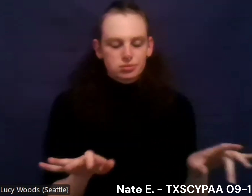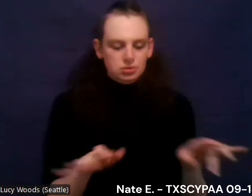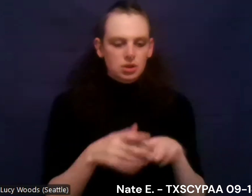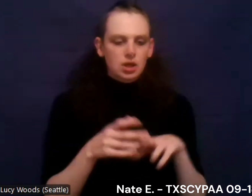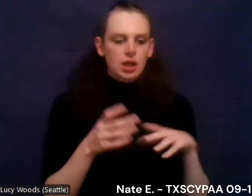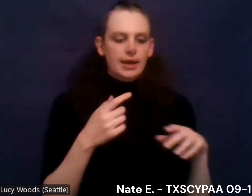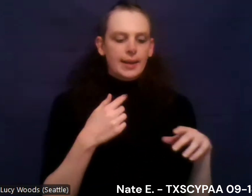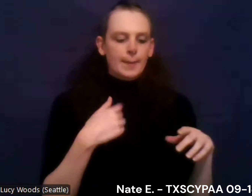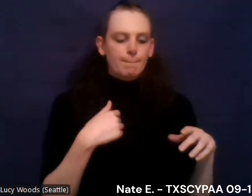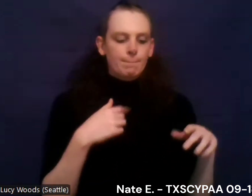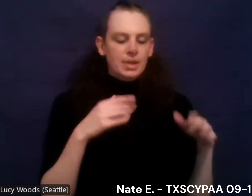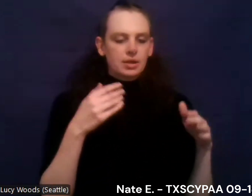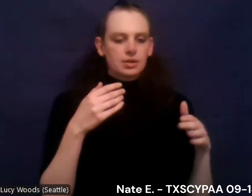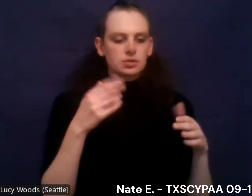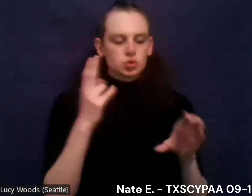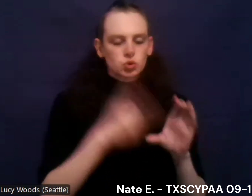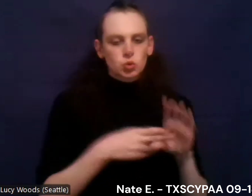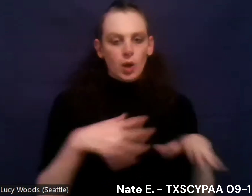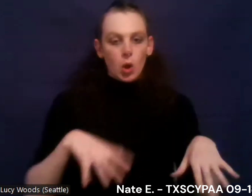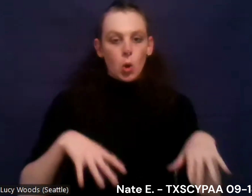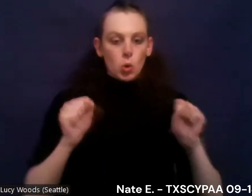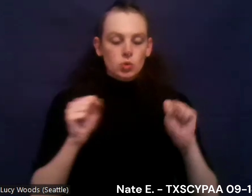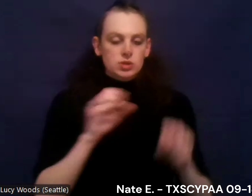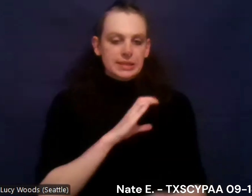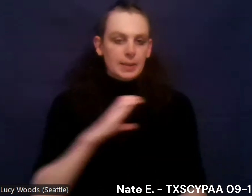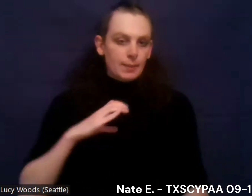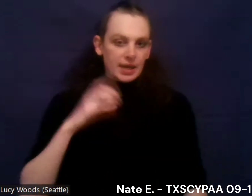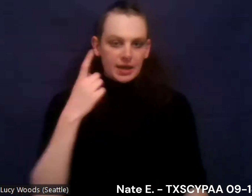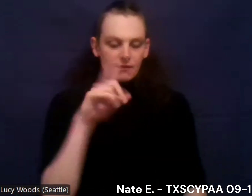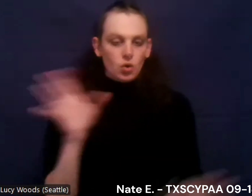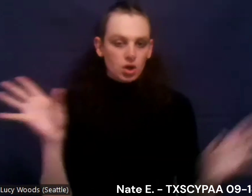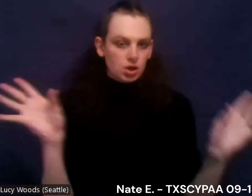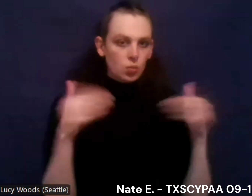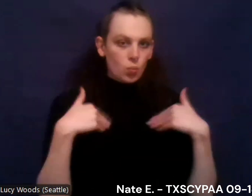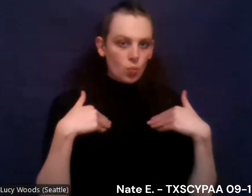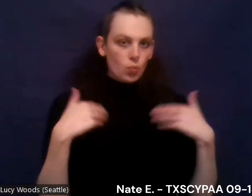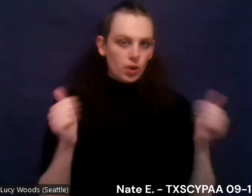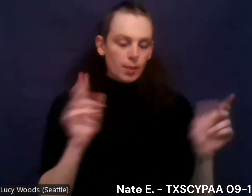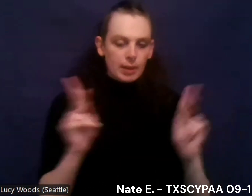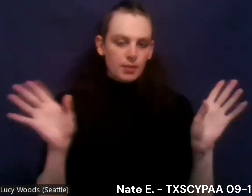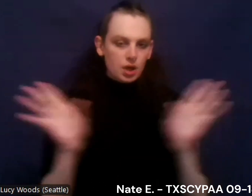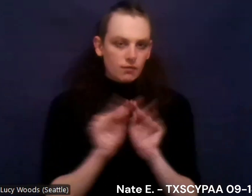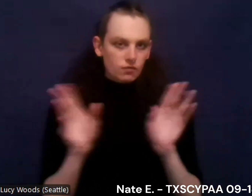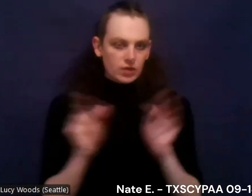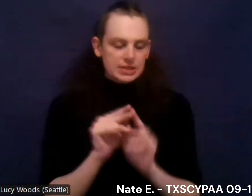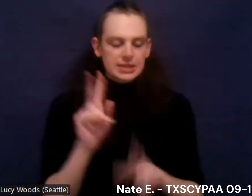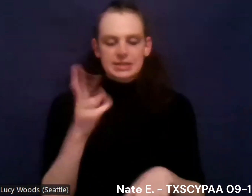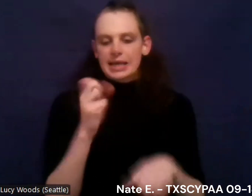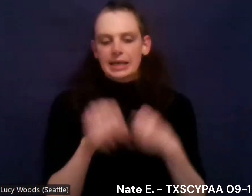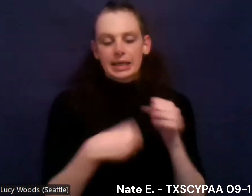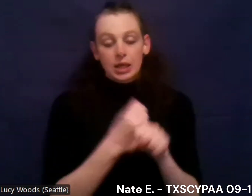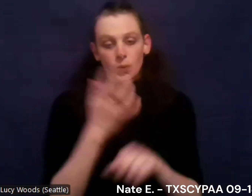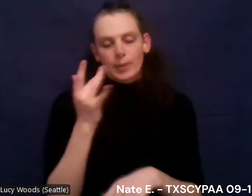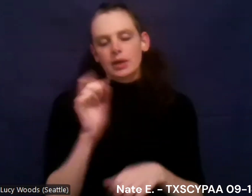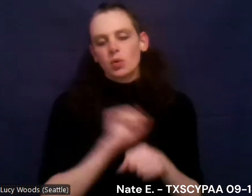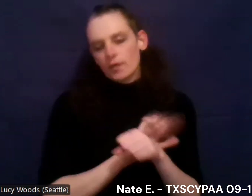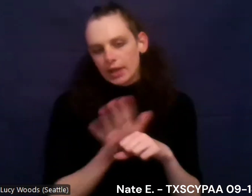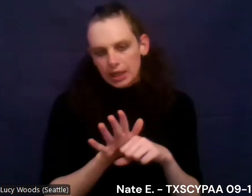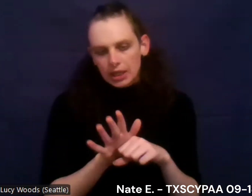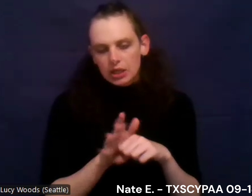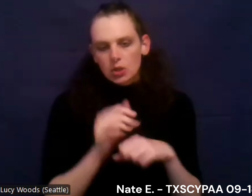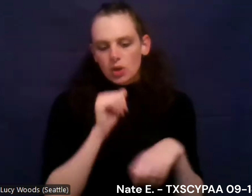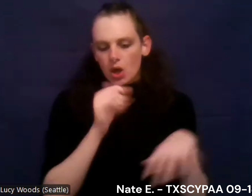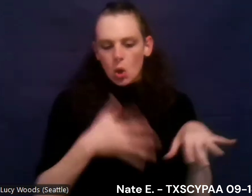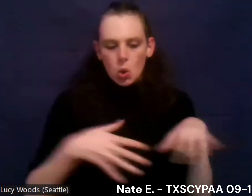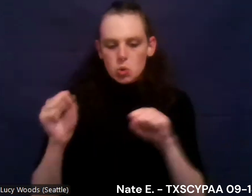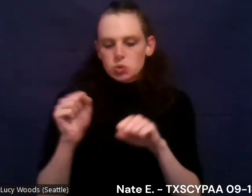Texas State Conference for young people in AA. The committee was in their second year because of COVID, and so instead of hosting in 2020, they